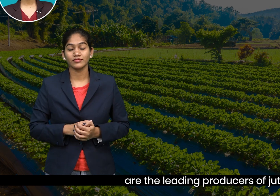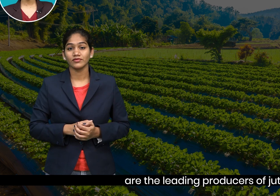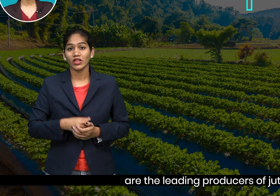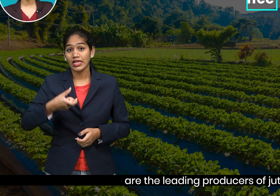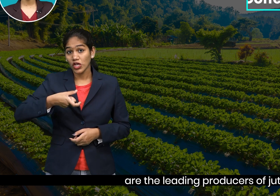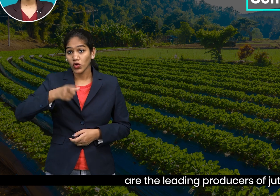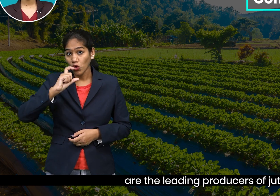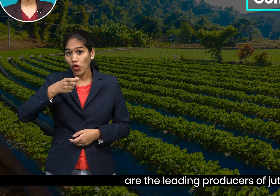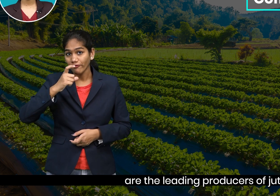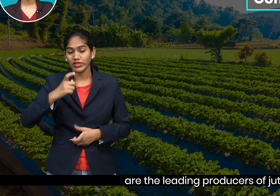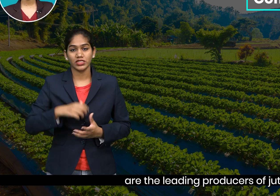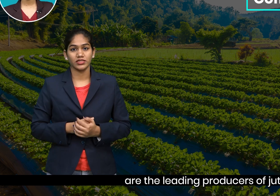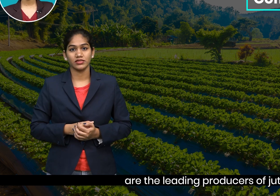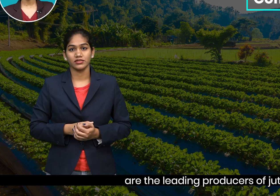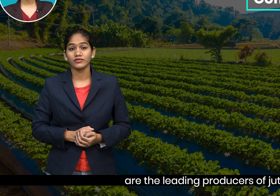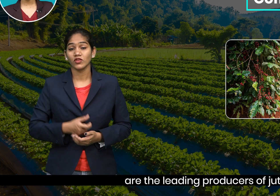Coffee.